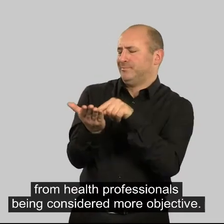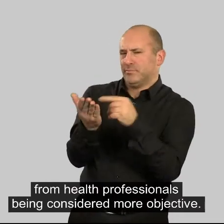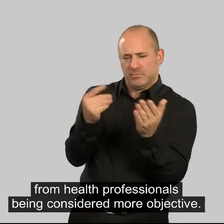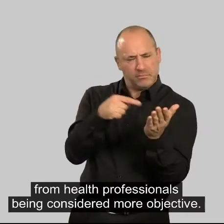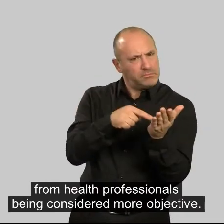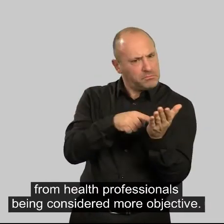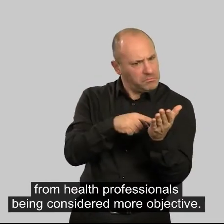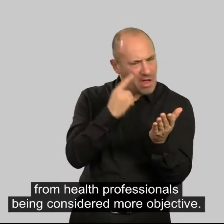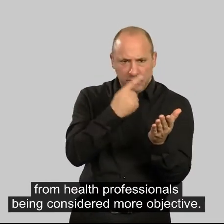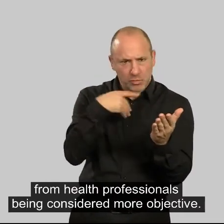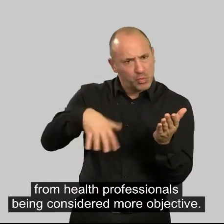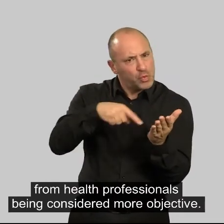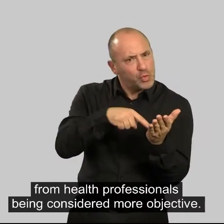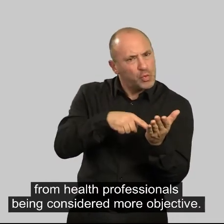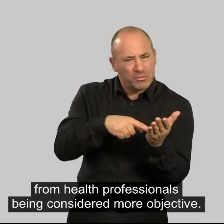more objective.